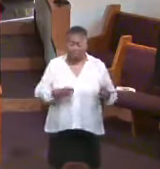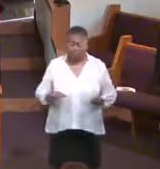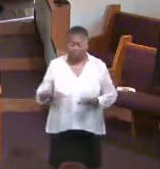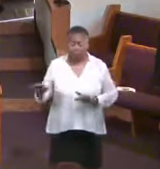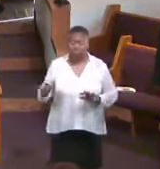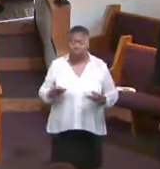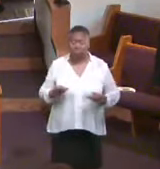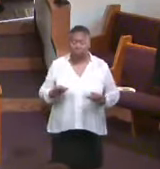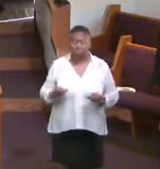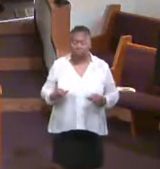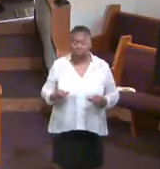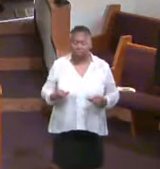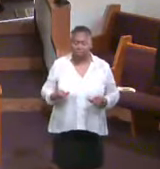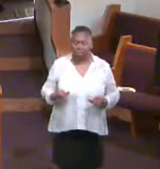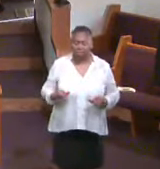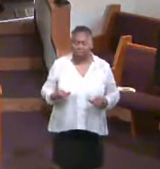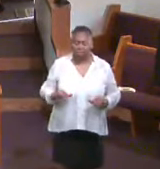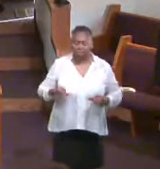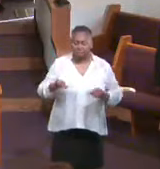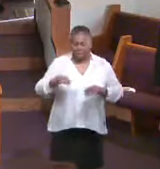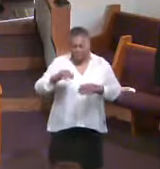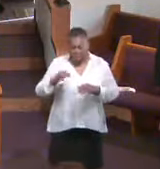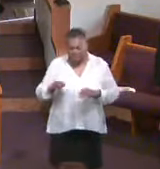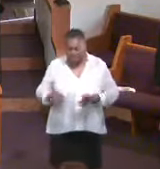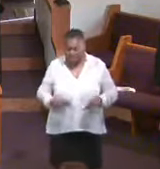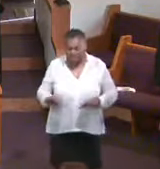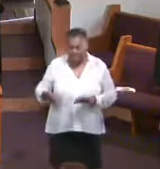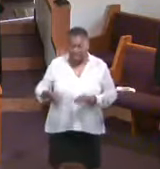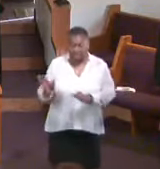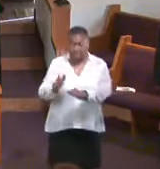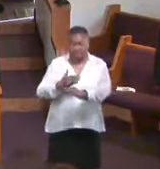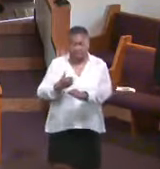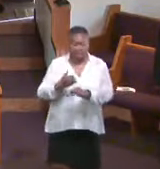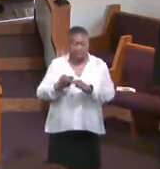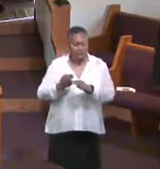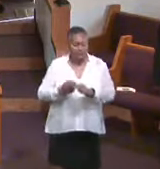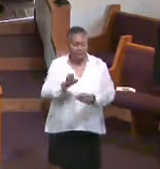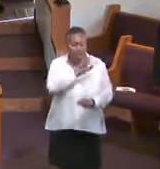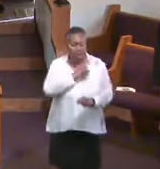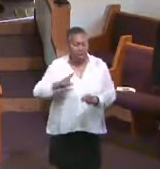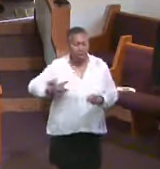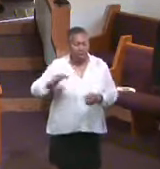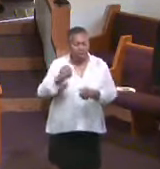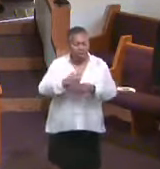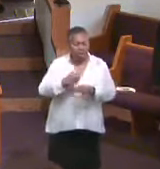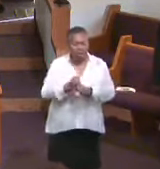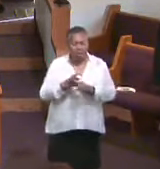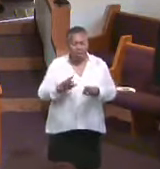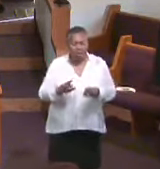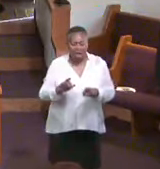Lord, make a way somehow. So, Father God, we ask right now just to make a way.